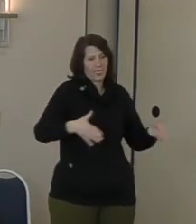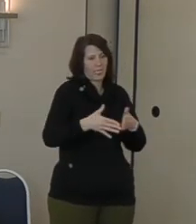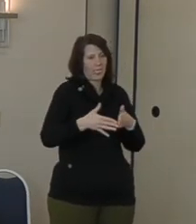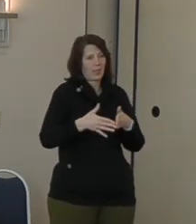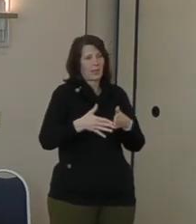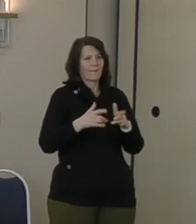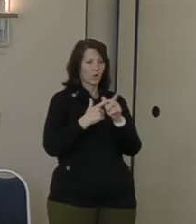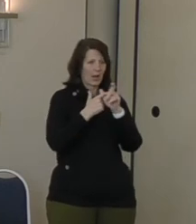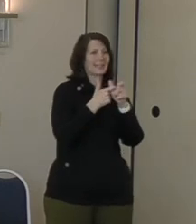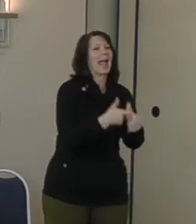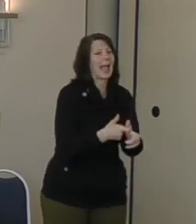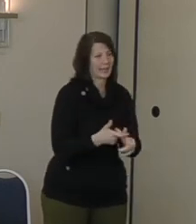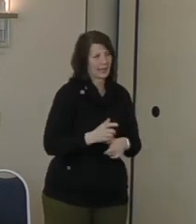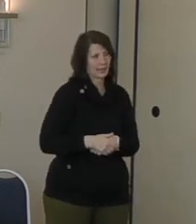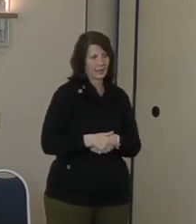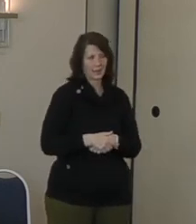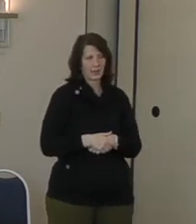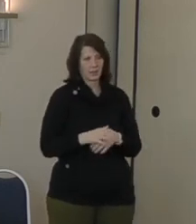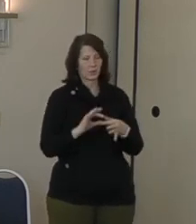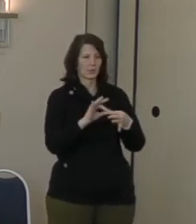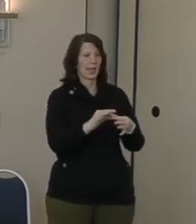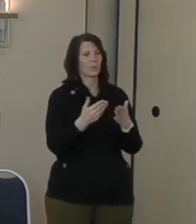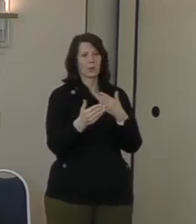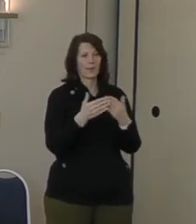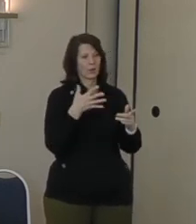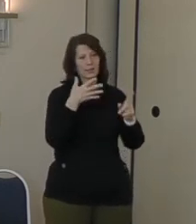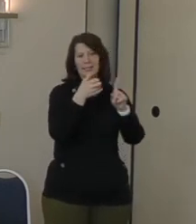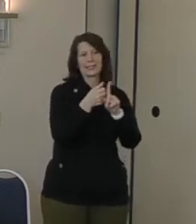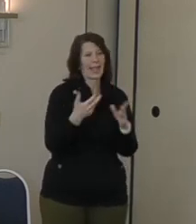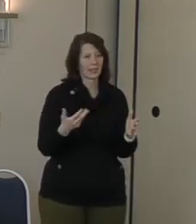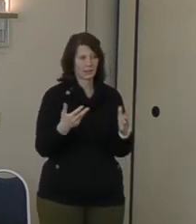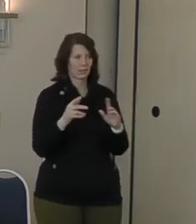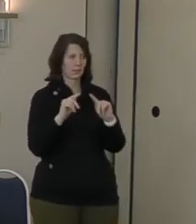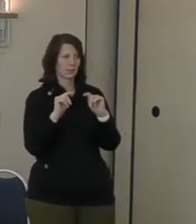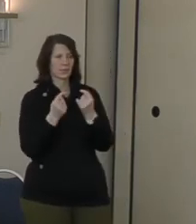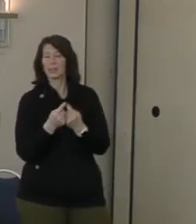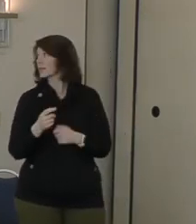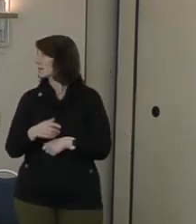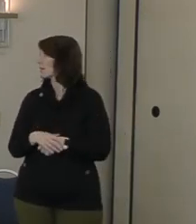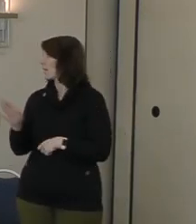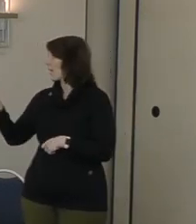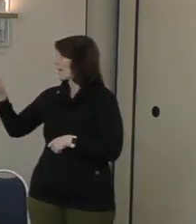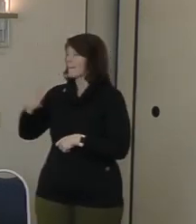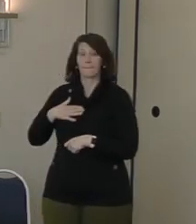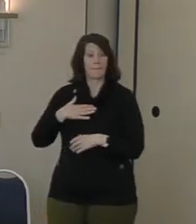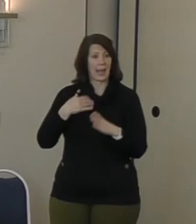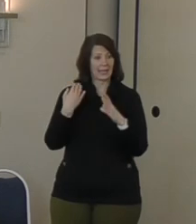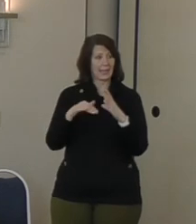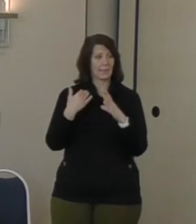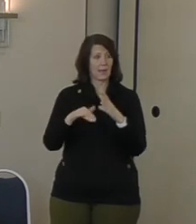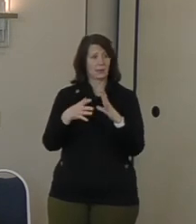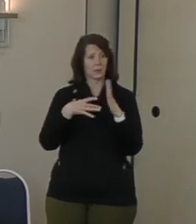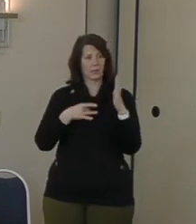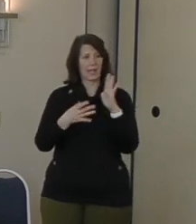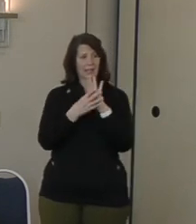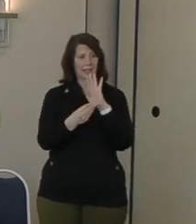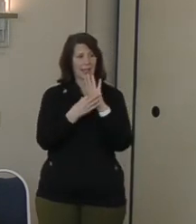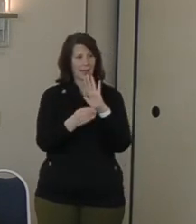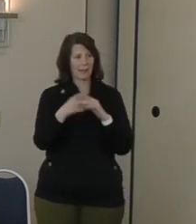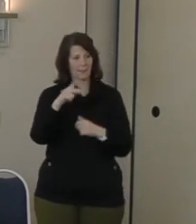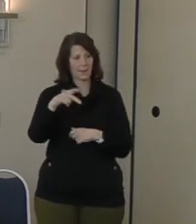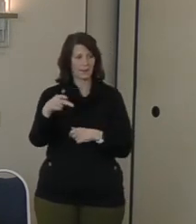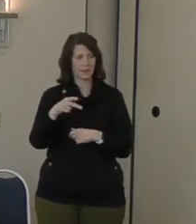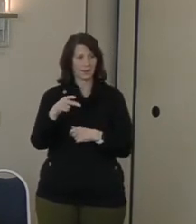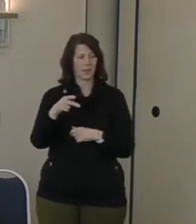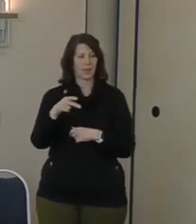options so that you're tying it into whatever tactics your team is trying to get. By the way, my email's there at the bottom. If you would like a copy of this PowerPoint, shoot me an email.